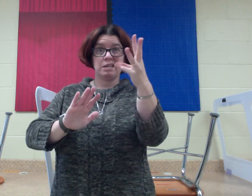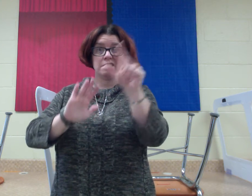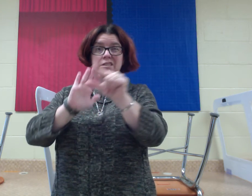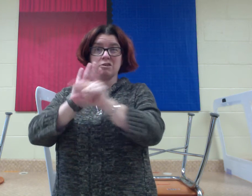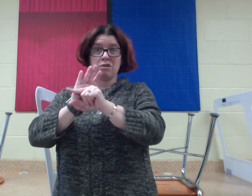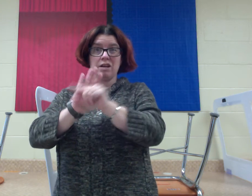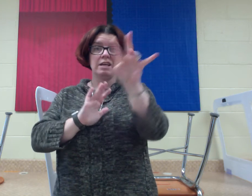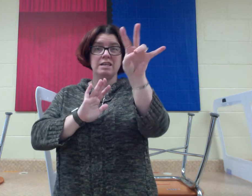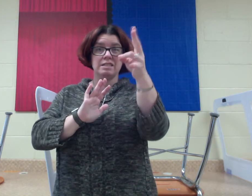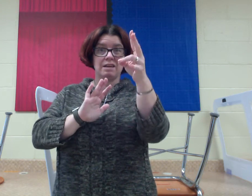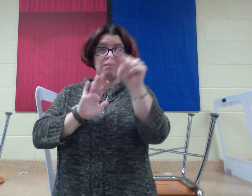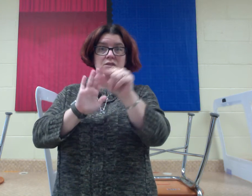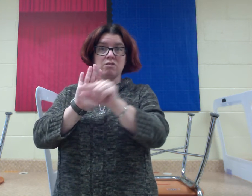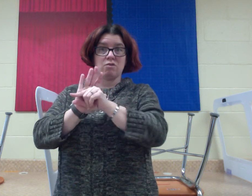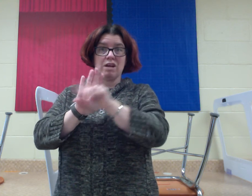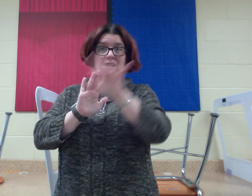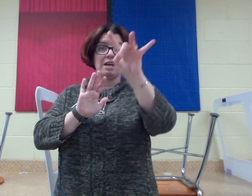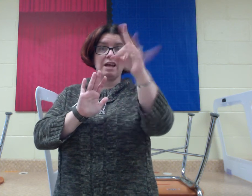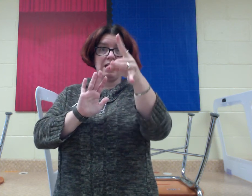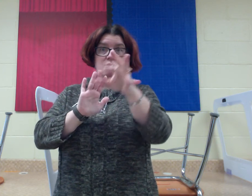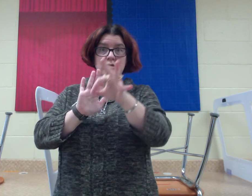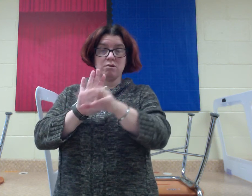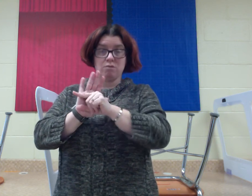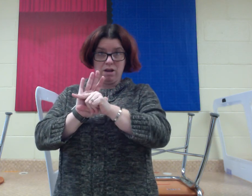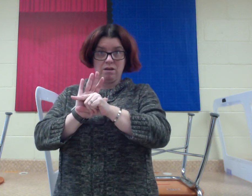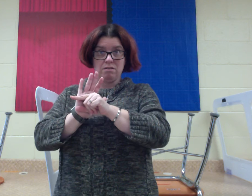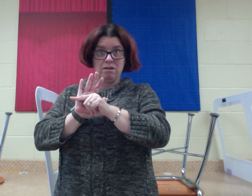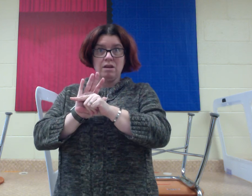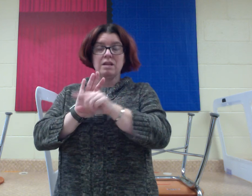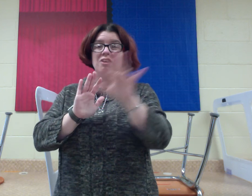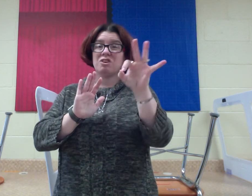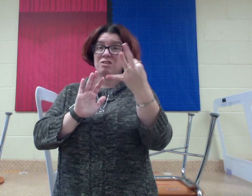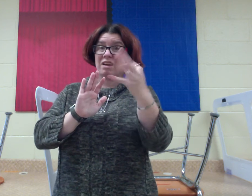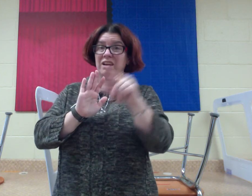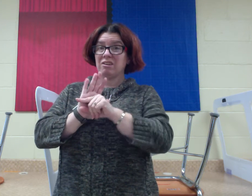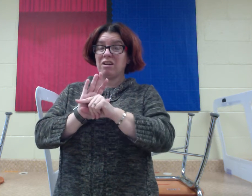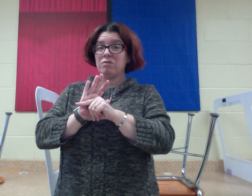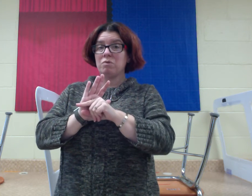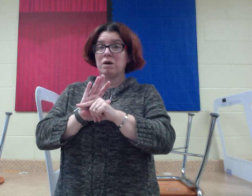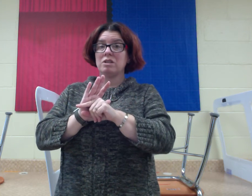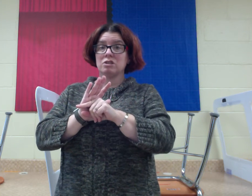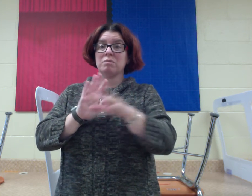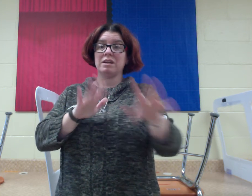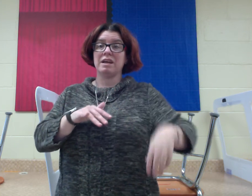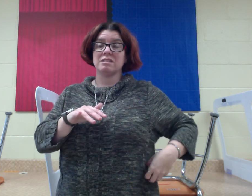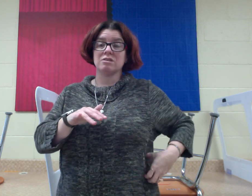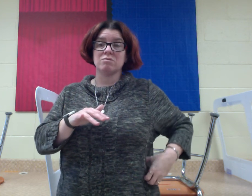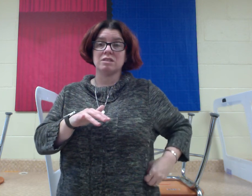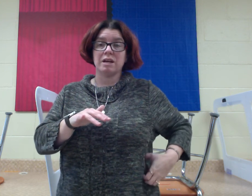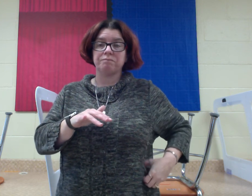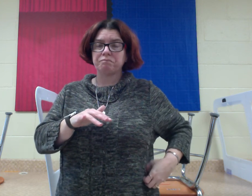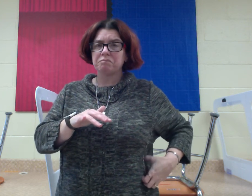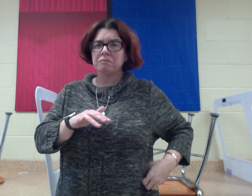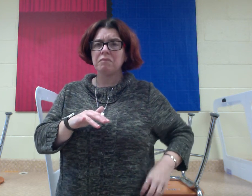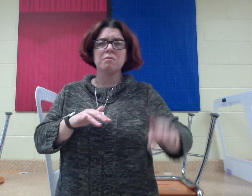Sixth grade. Seventh grade. Eighth grade. Now you could do ninth grade if you wanted to, but it has its own sign. But